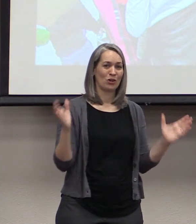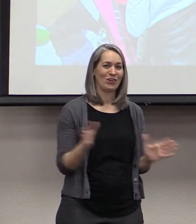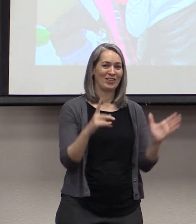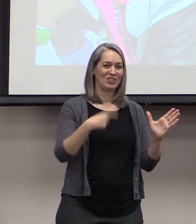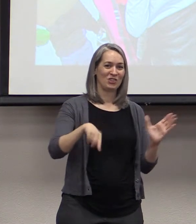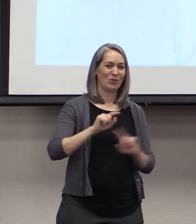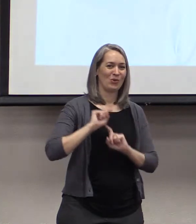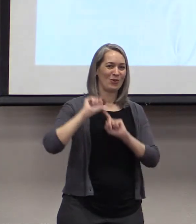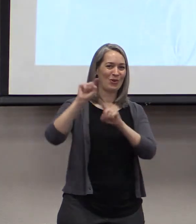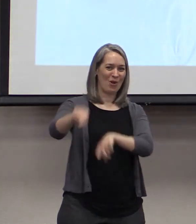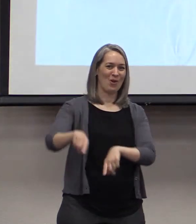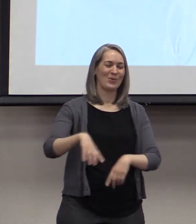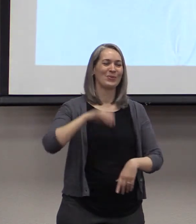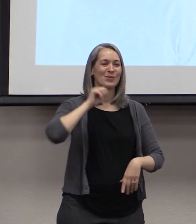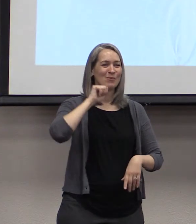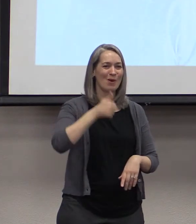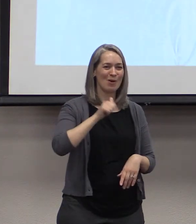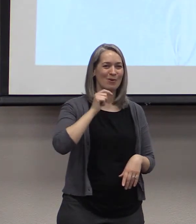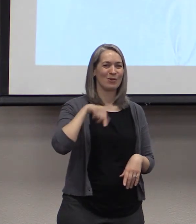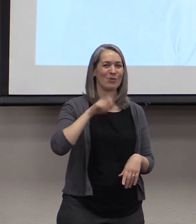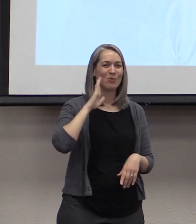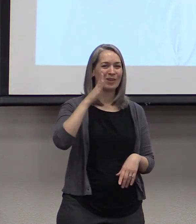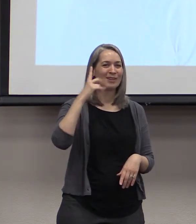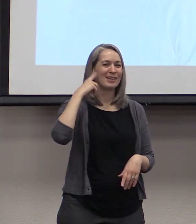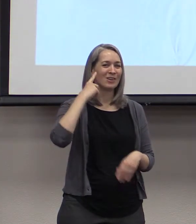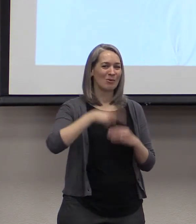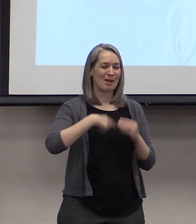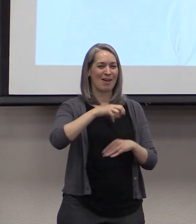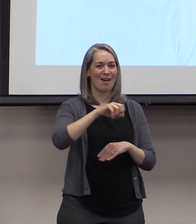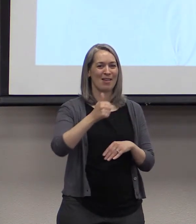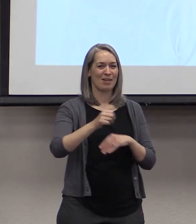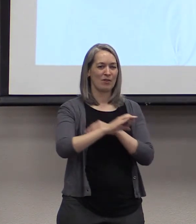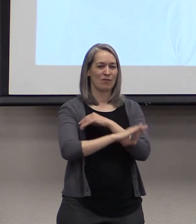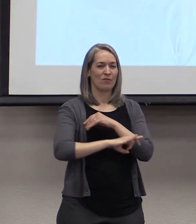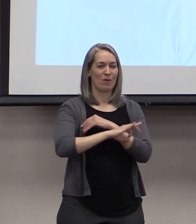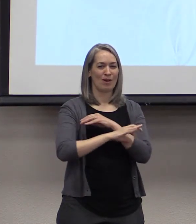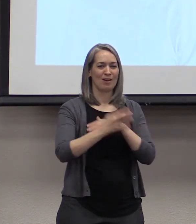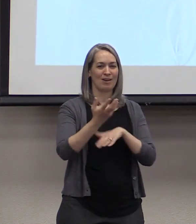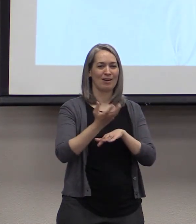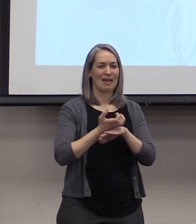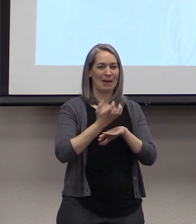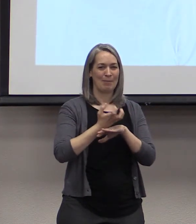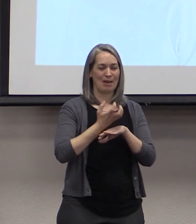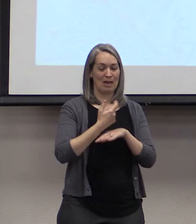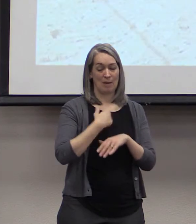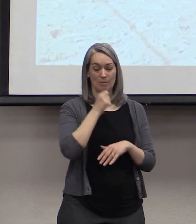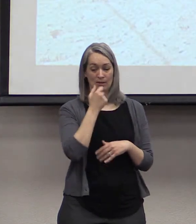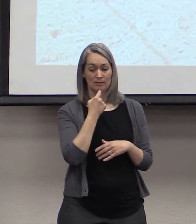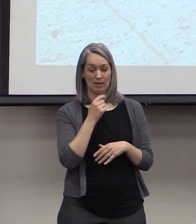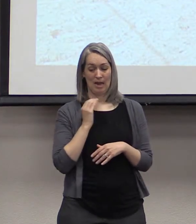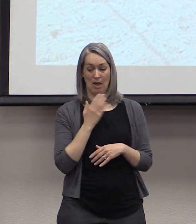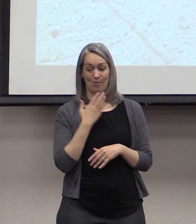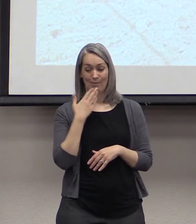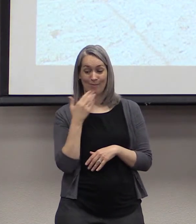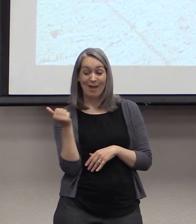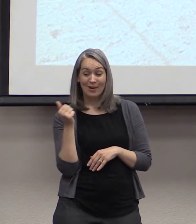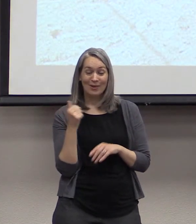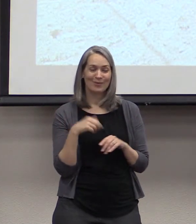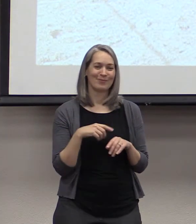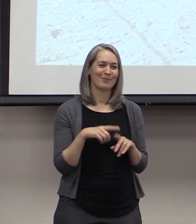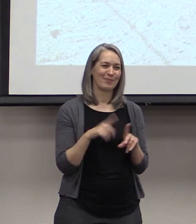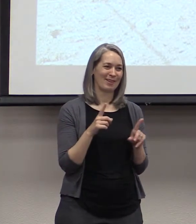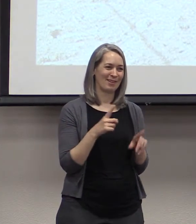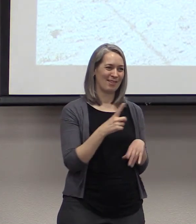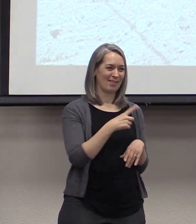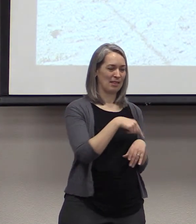But tomorrow you're going to get to hear about another foreign campaign. And I'm not going to say ours is better.